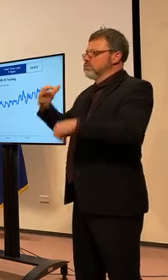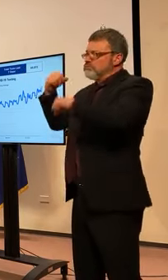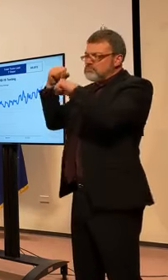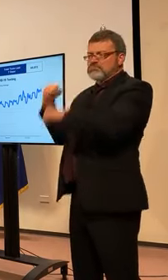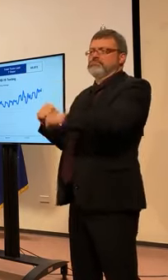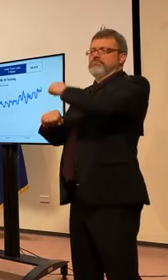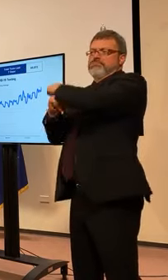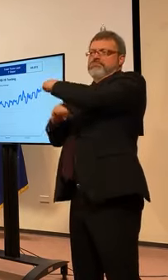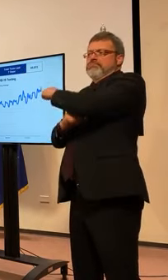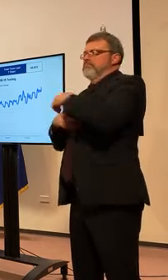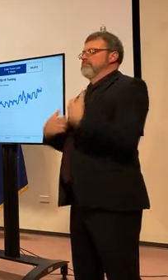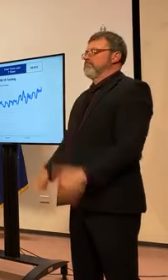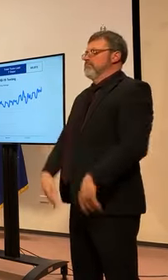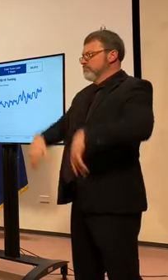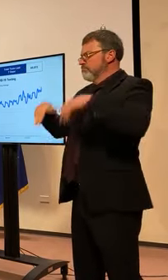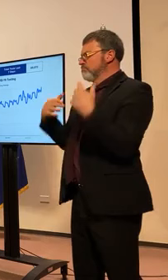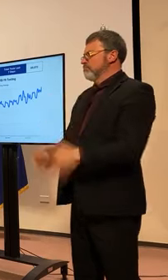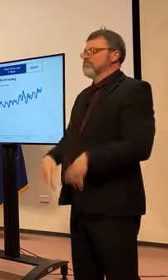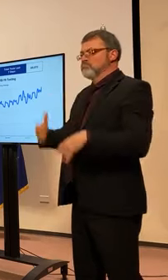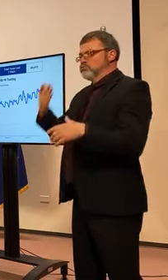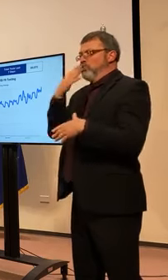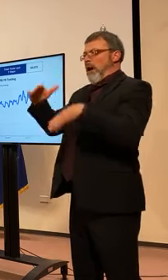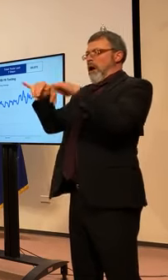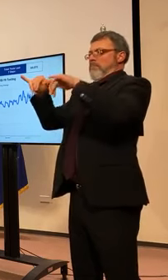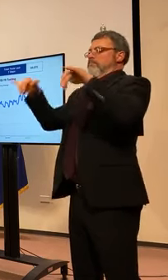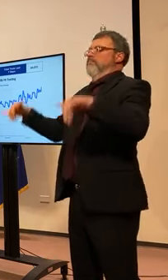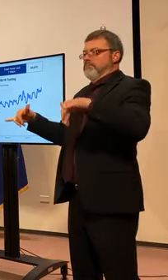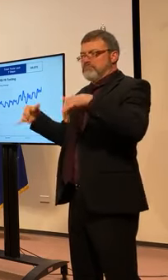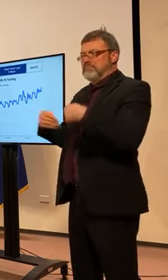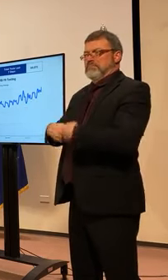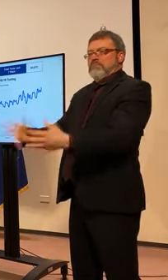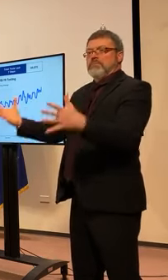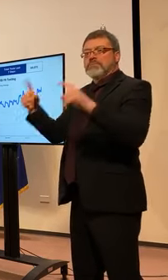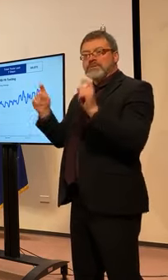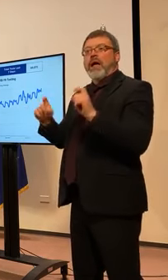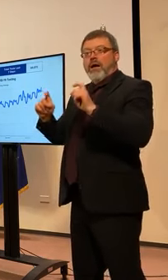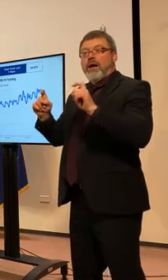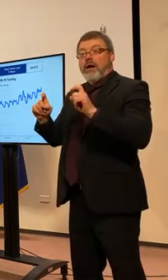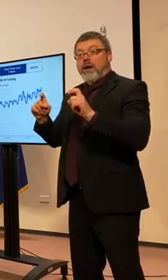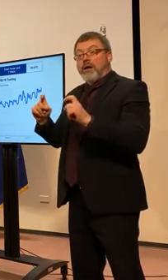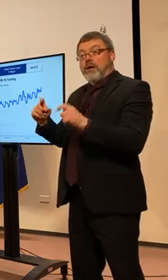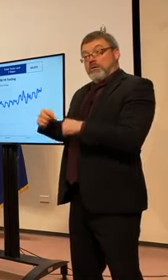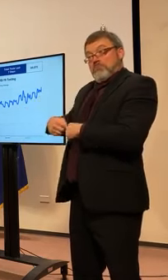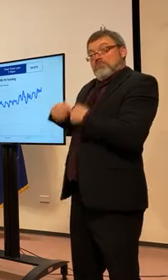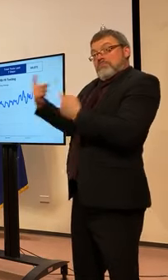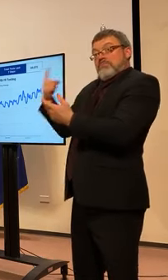the slide, as the governor had mentioned, over the last 7 days,